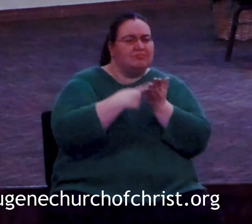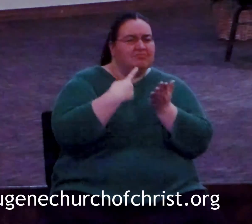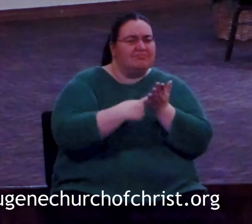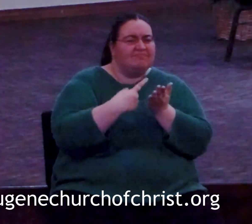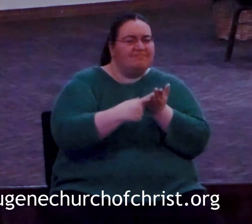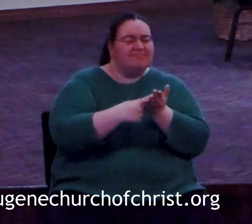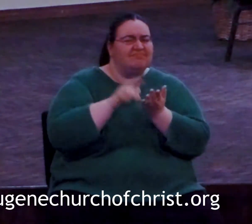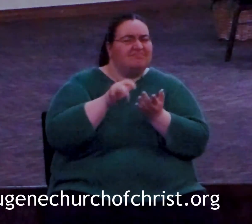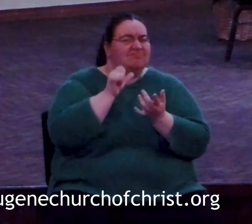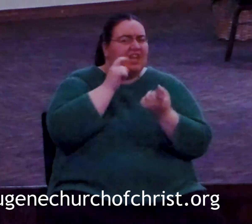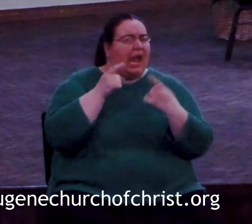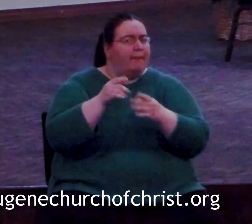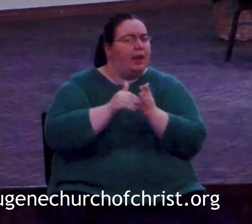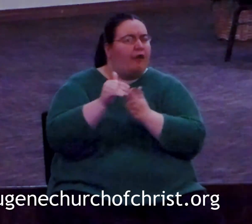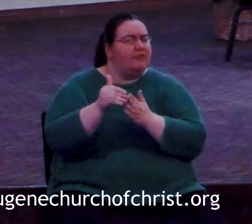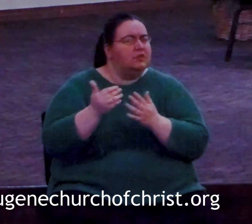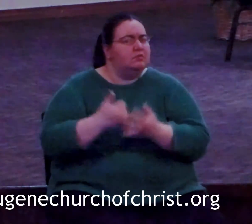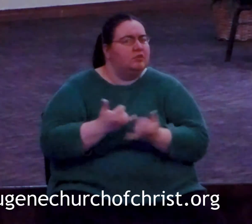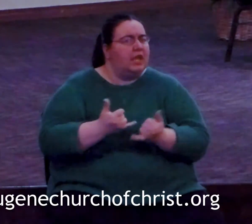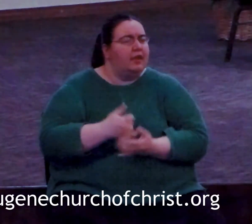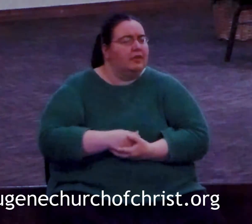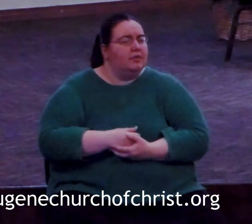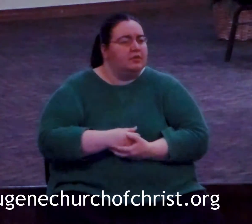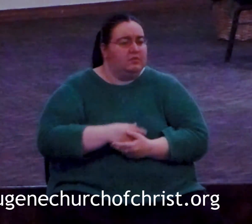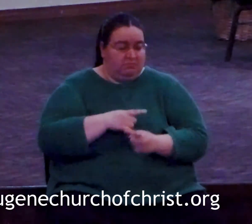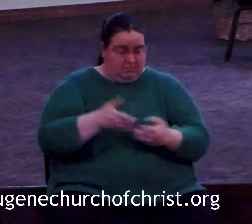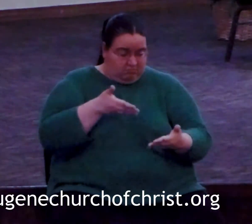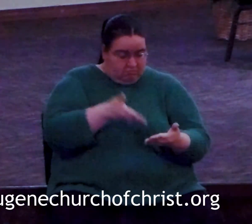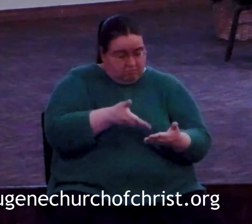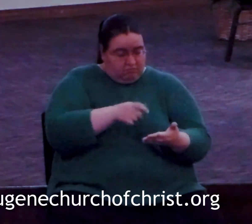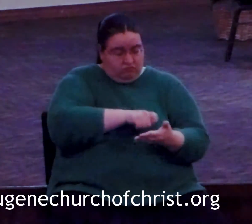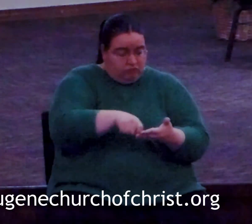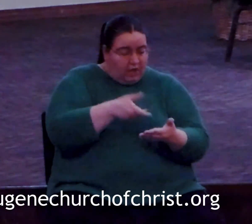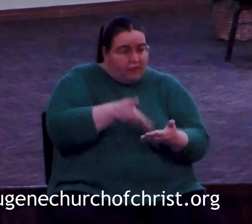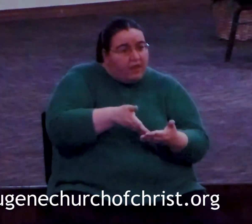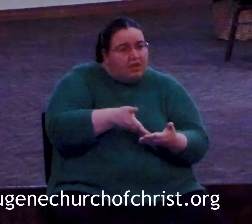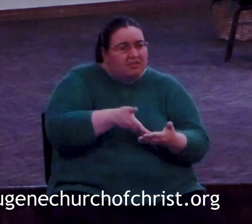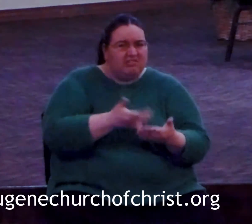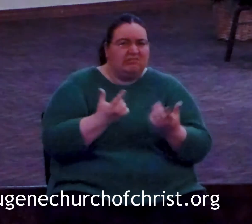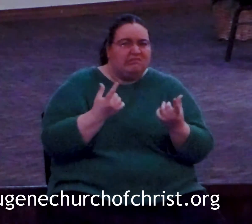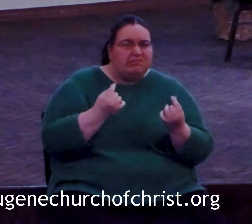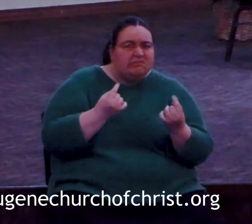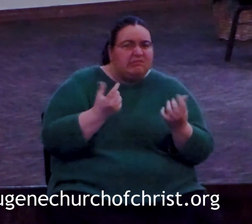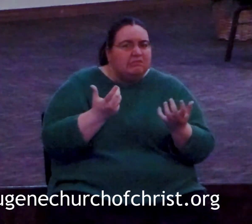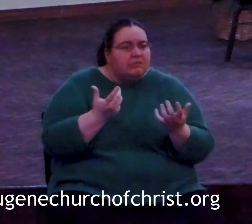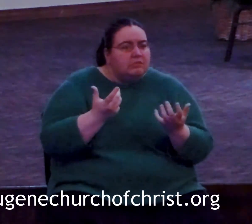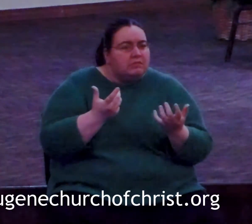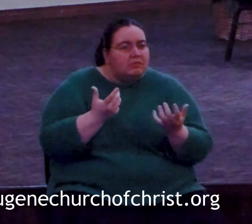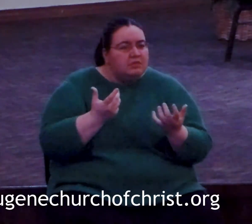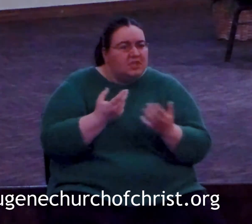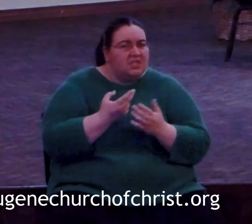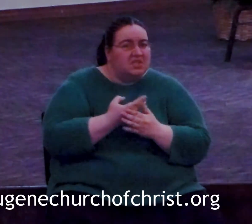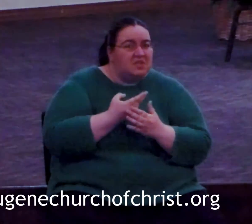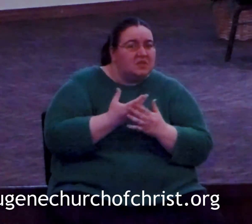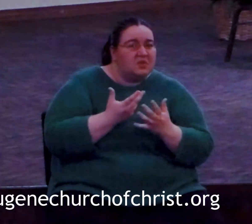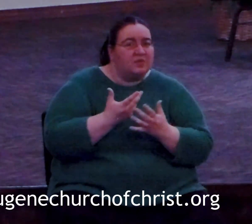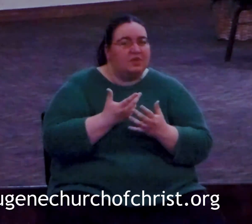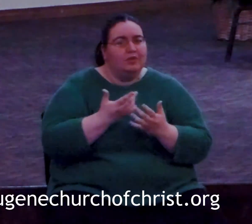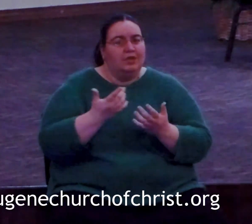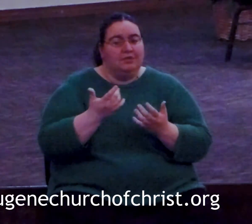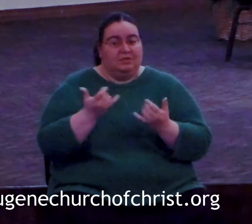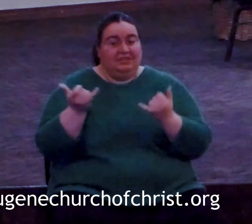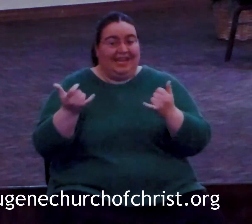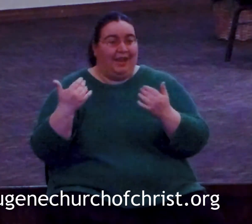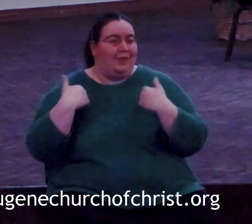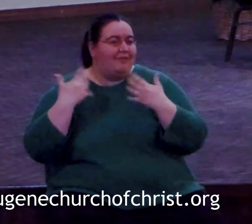like that happen. And yet there it is. What do we do with that? Well, we've got doctors and we've got